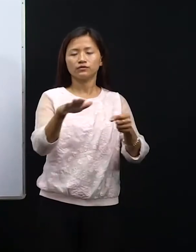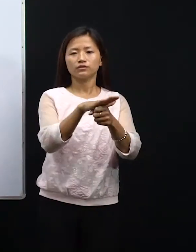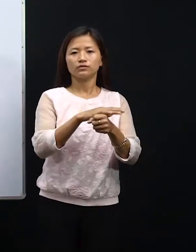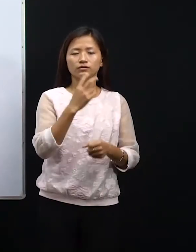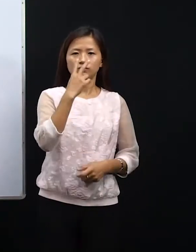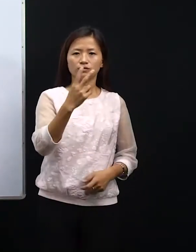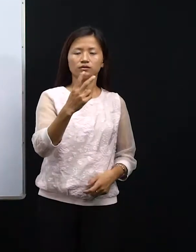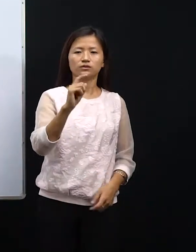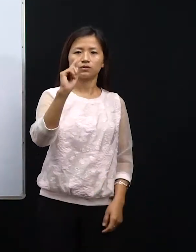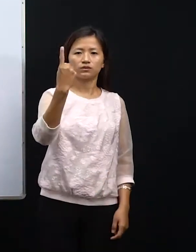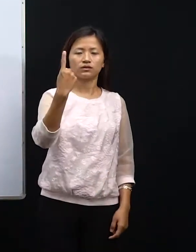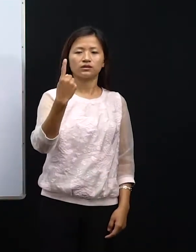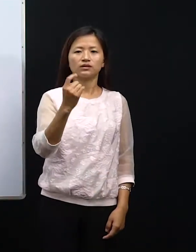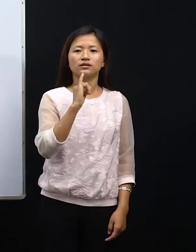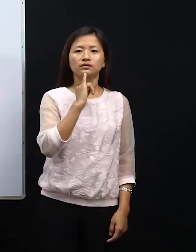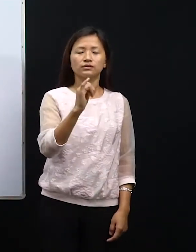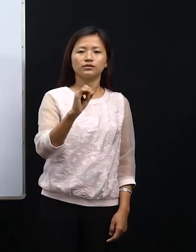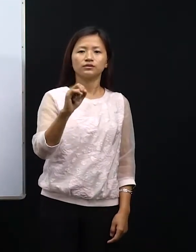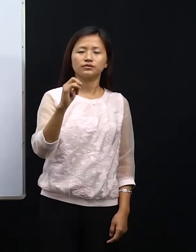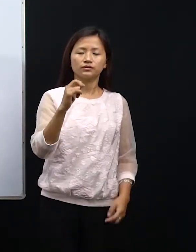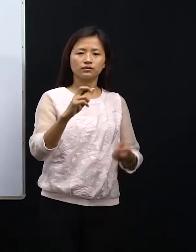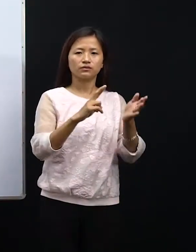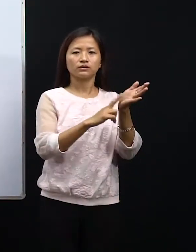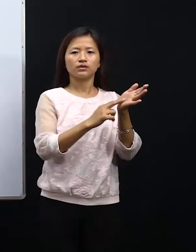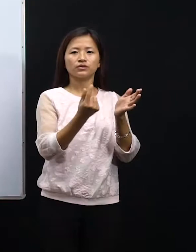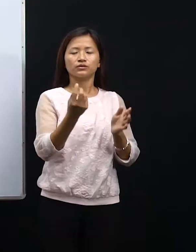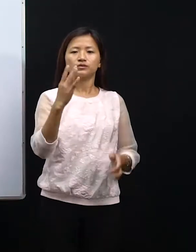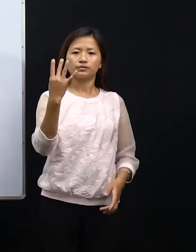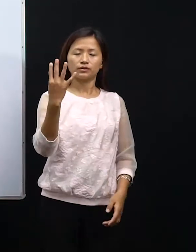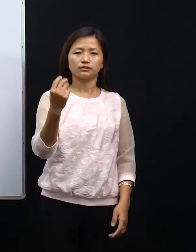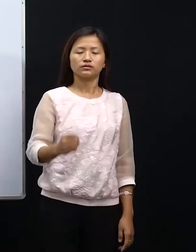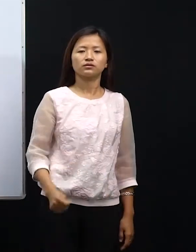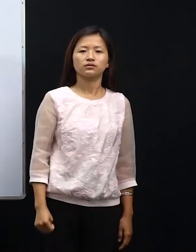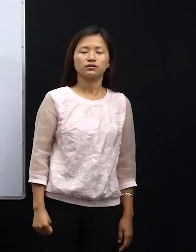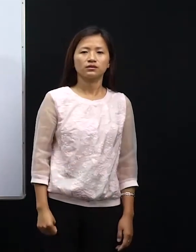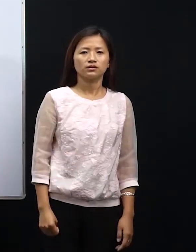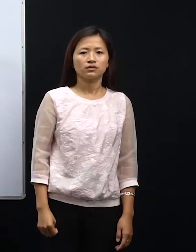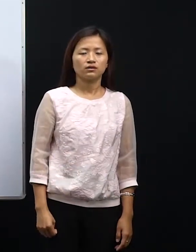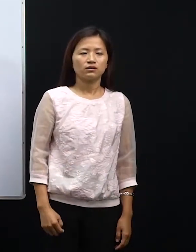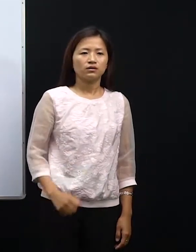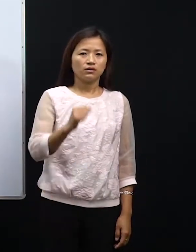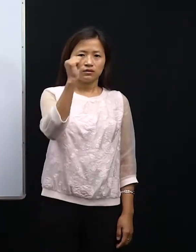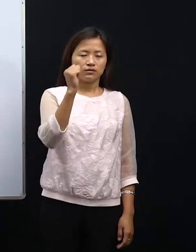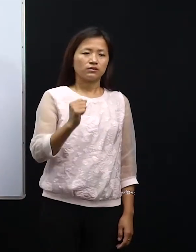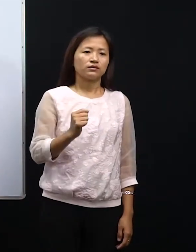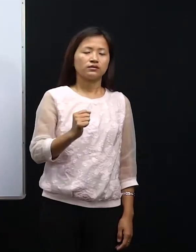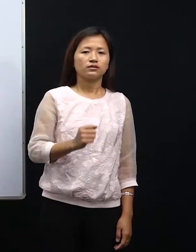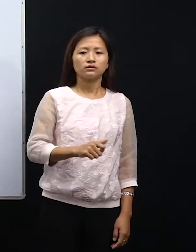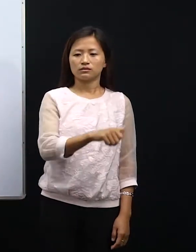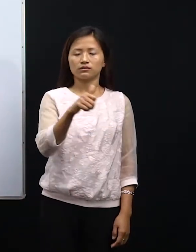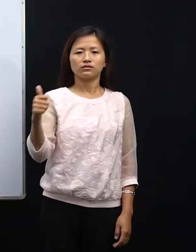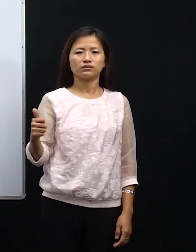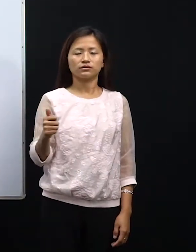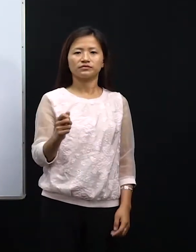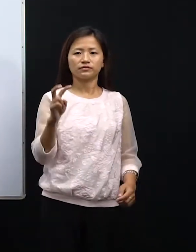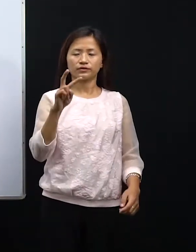at 1 is a numerical fact, a number, sorry, it is a number, so it has no other variable